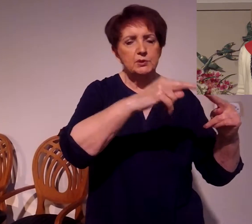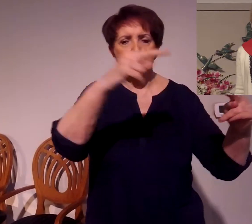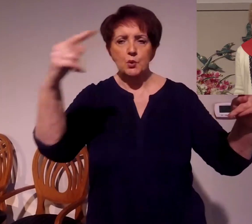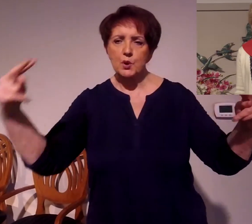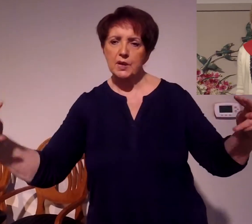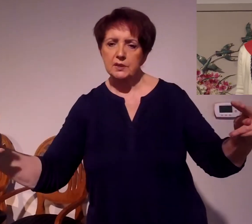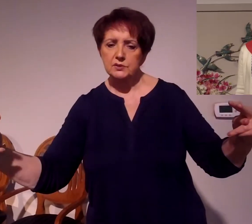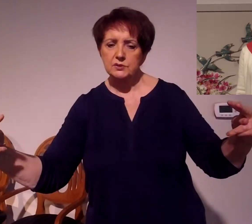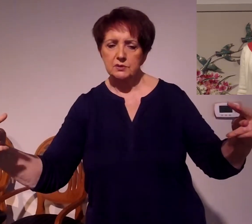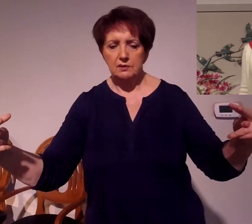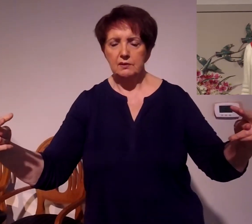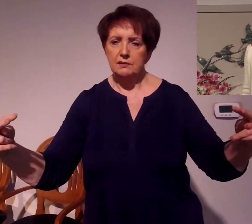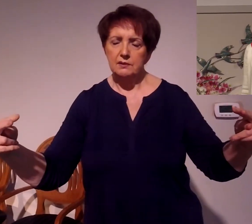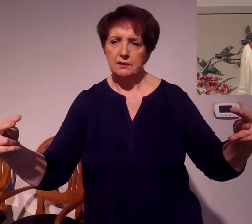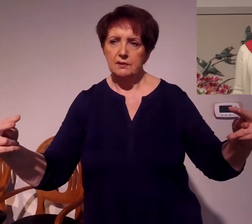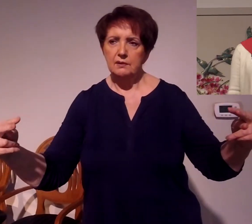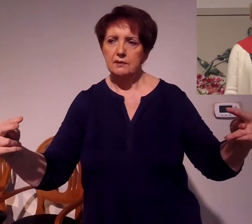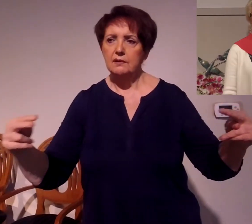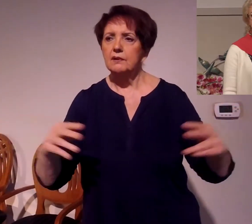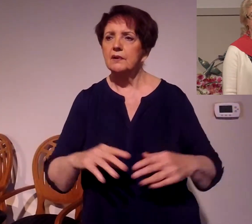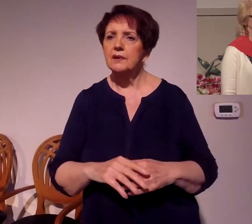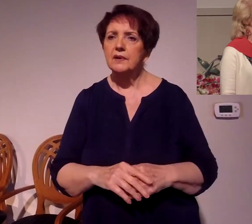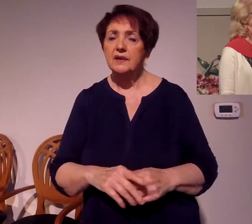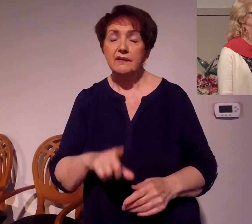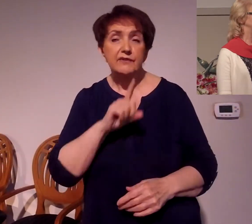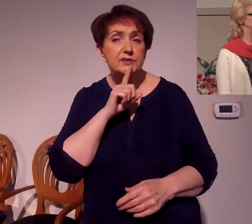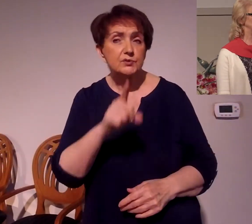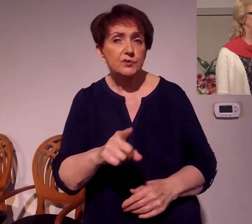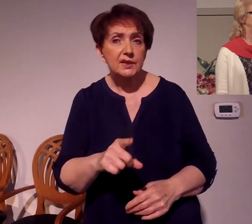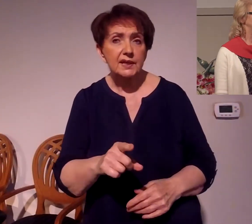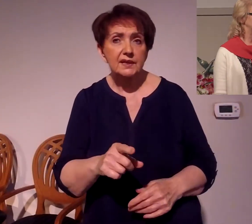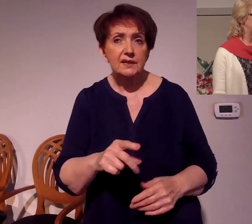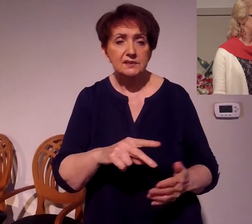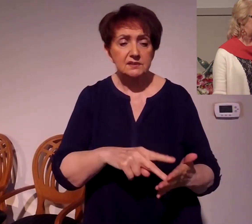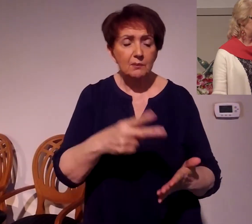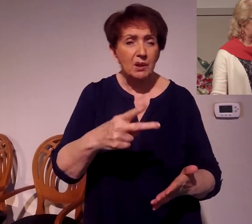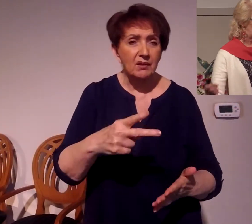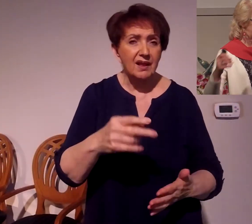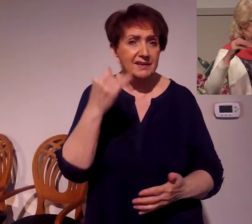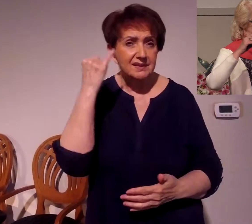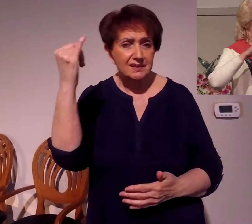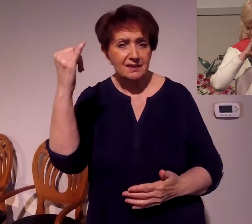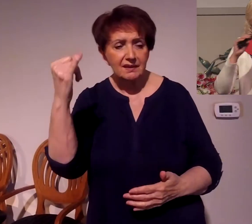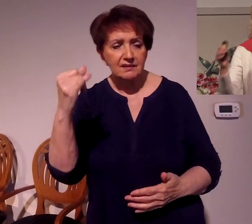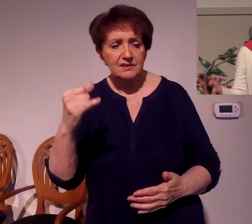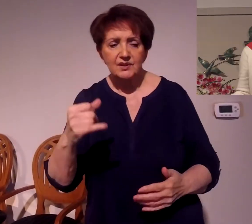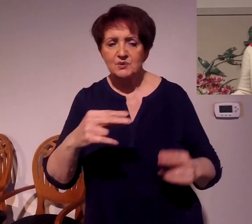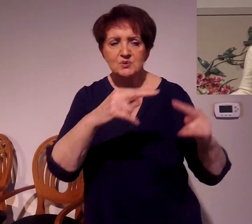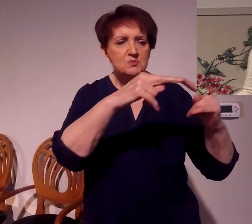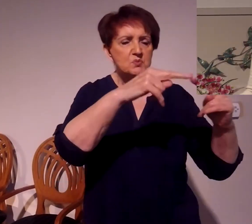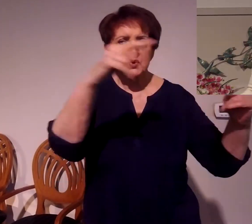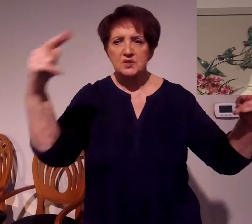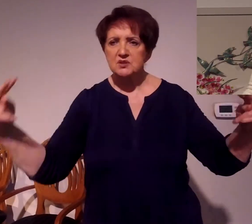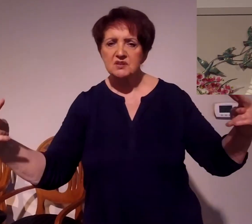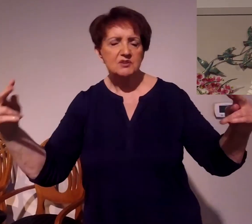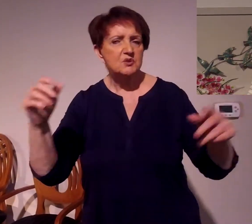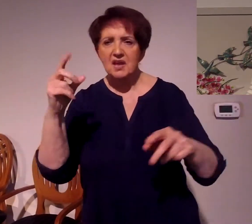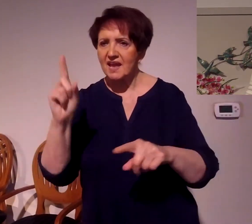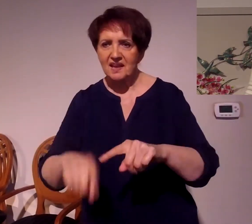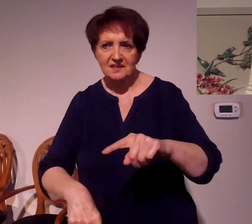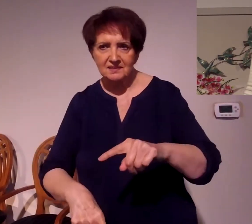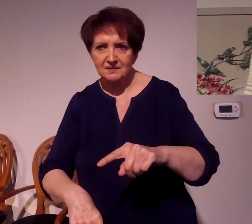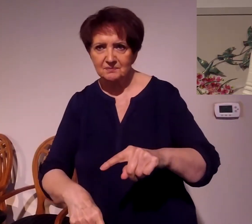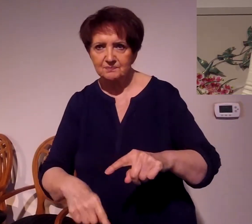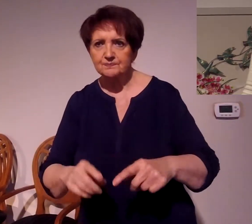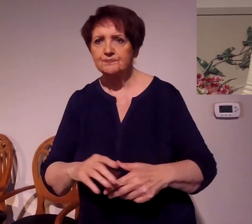the problem, of course, is if it's truly a dualistic idea, then there's no way to bridge that gap. They are fundamentally separated.